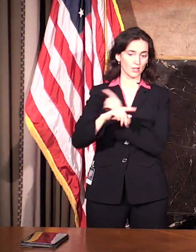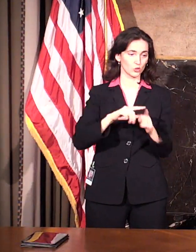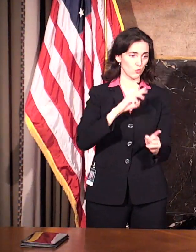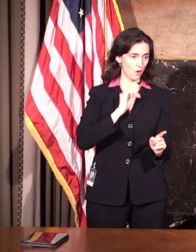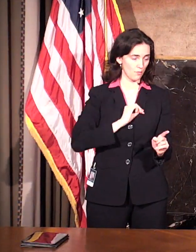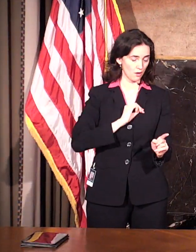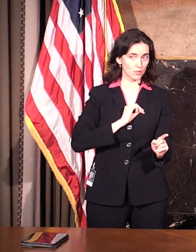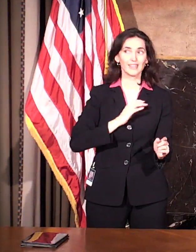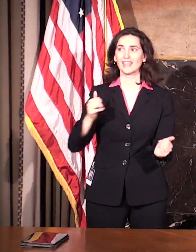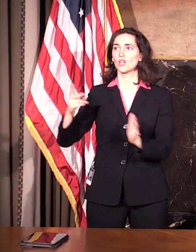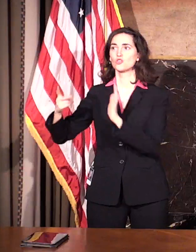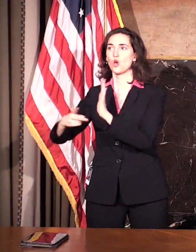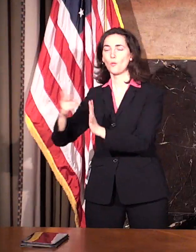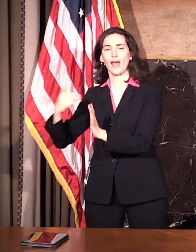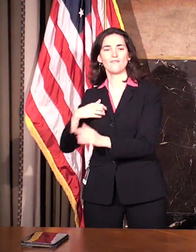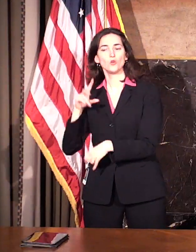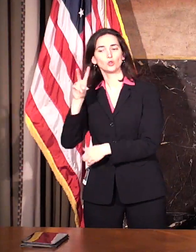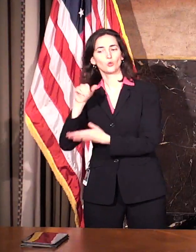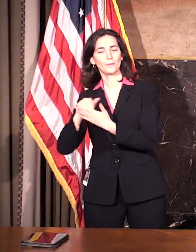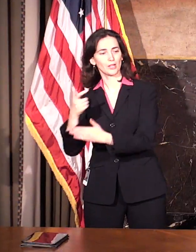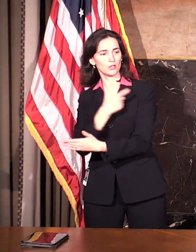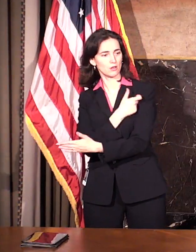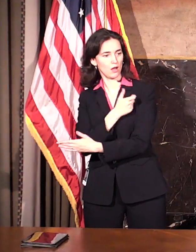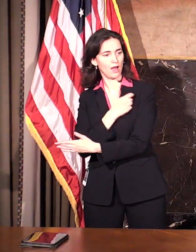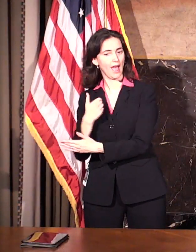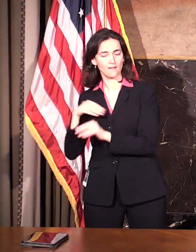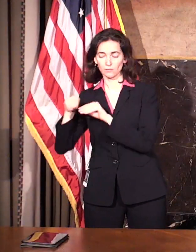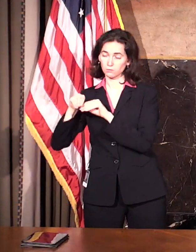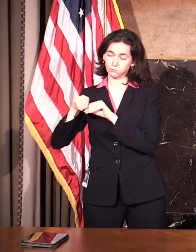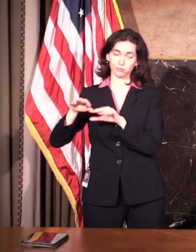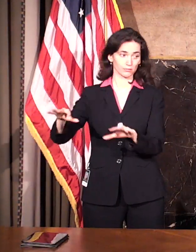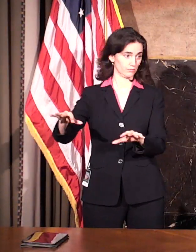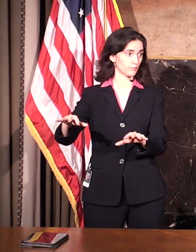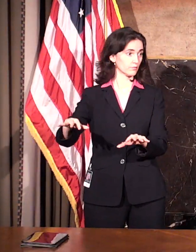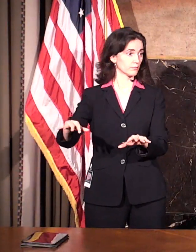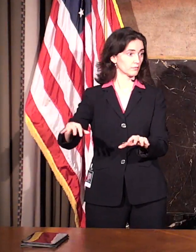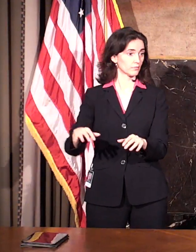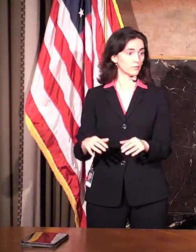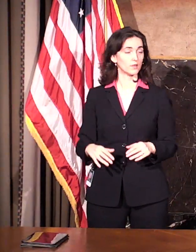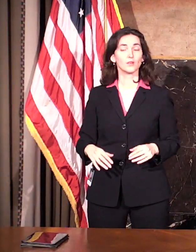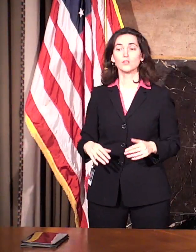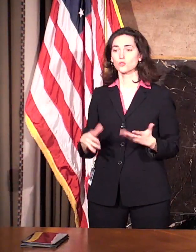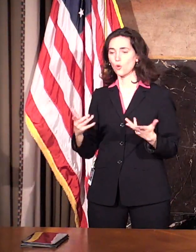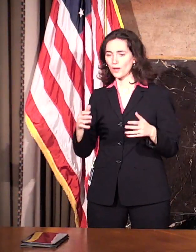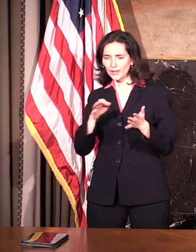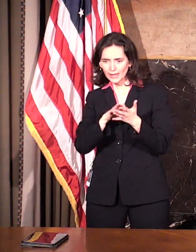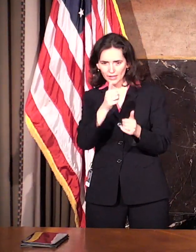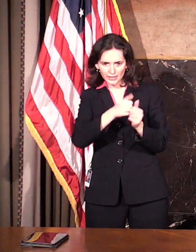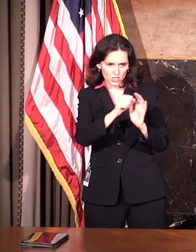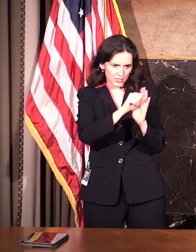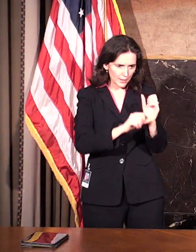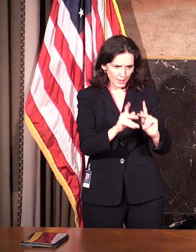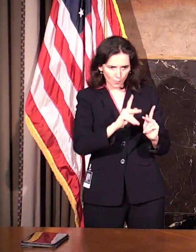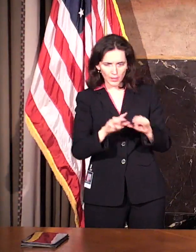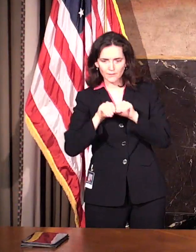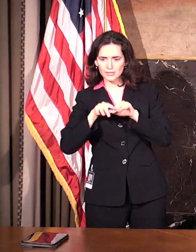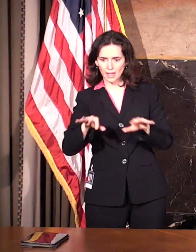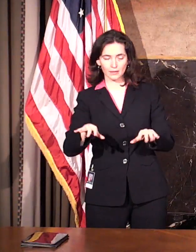2 million, which then goes through the same pro rata calculation, divvied up by states, by population. So does that mean we get